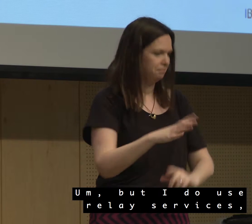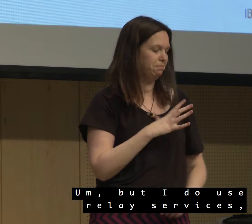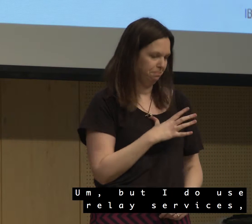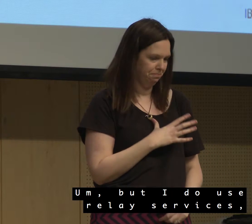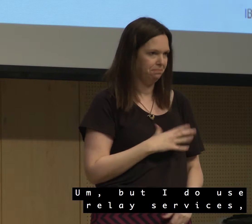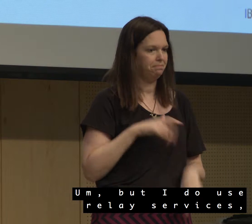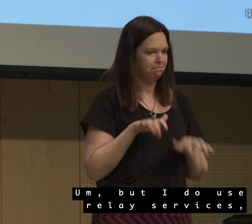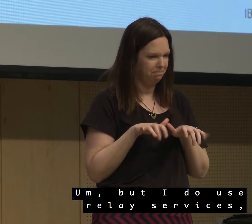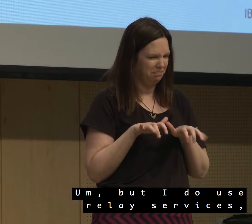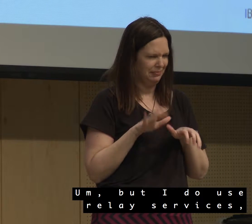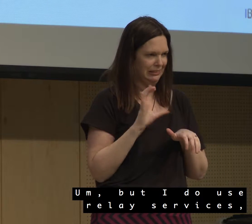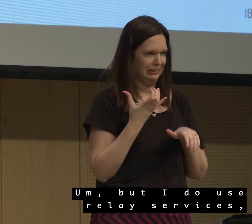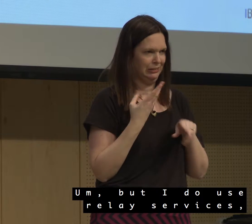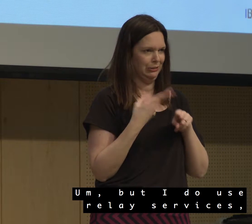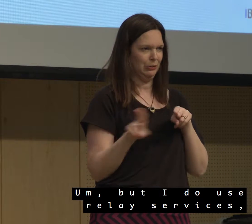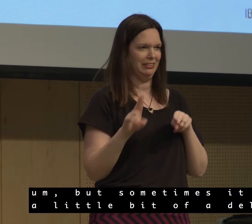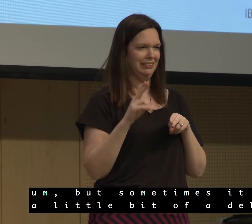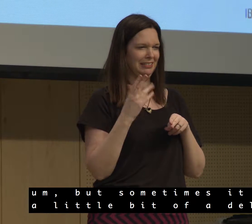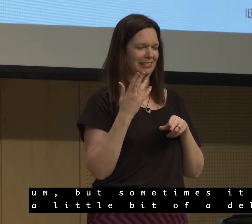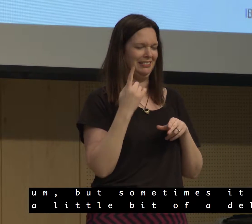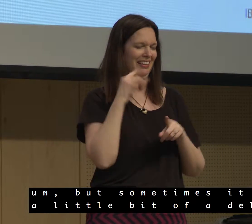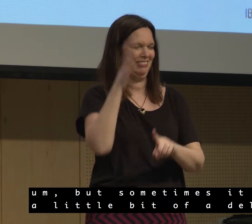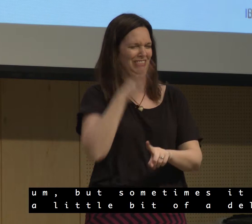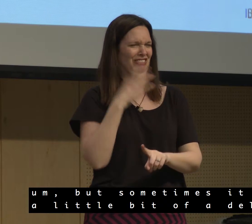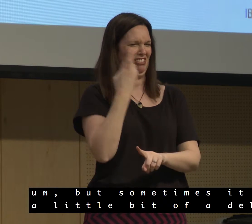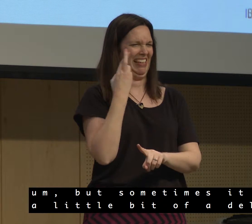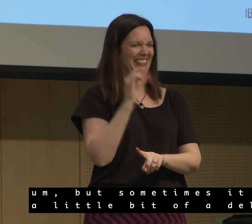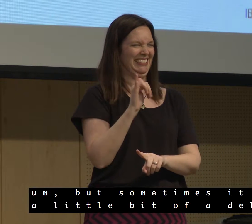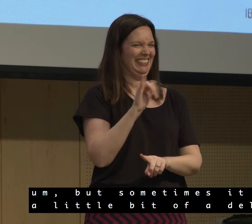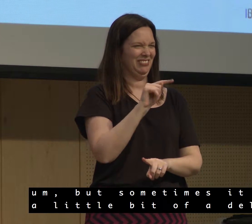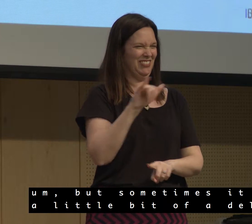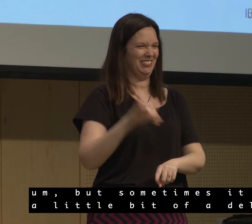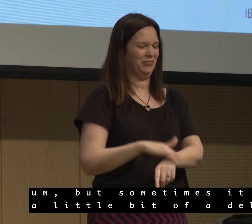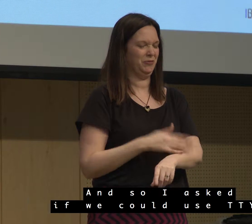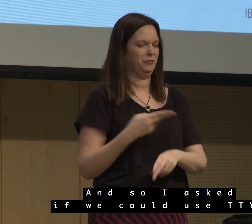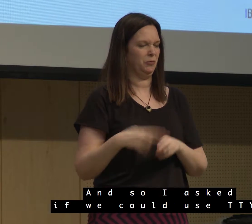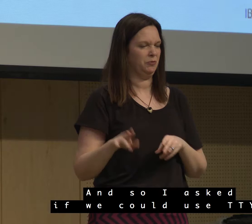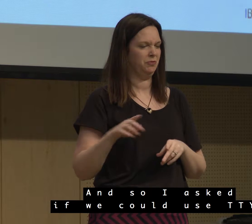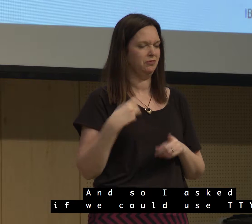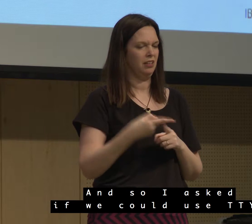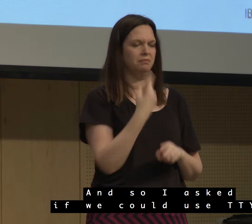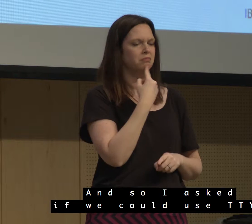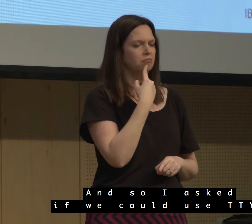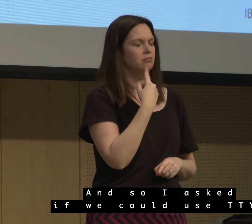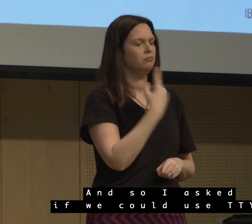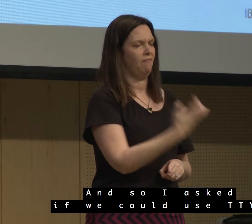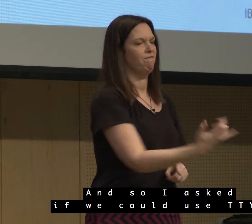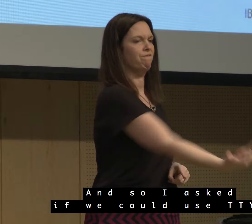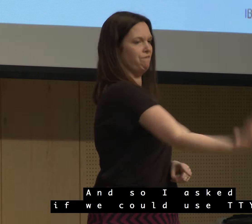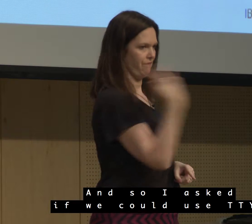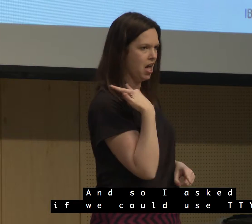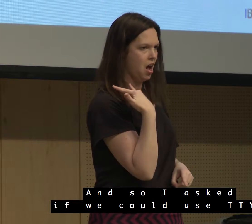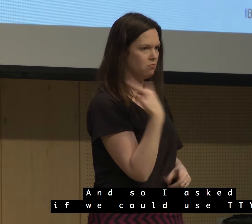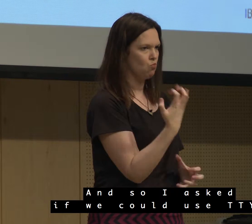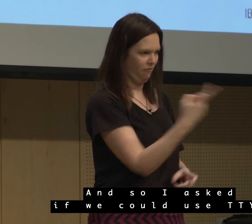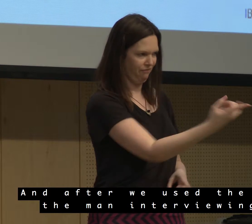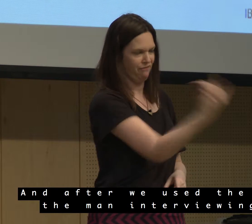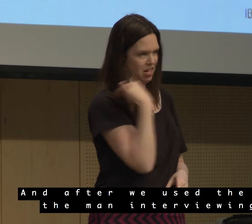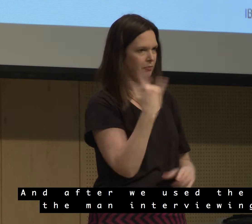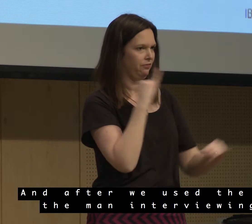use relay services, but sometimes it has a little bit of a delay. And so I asked if we could use TTY. And